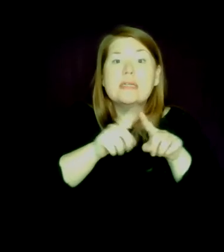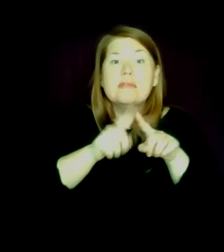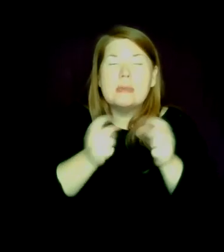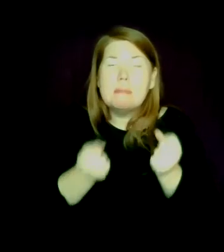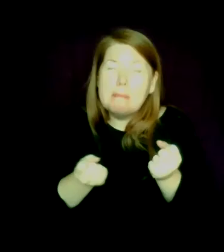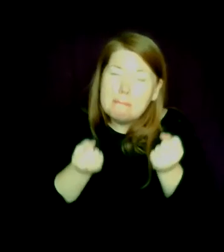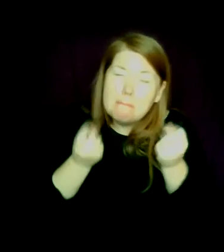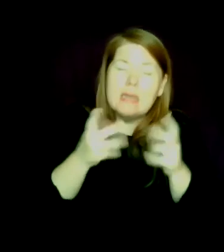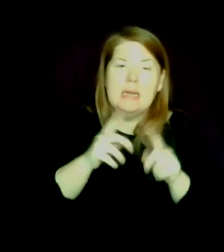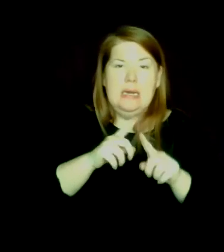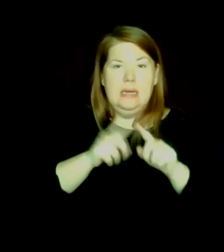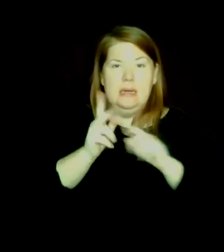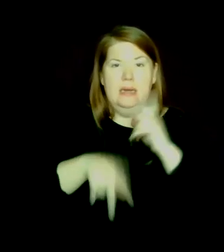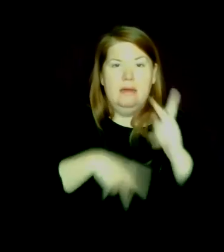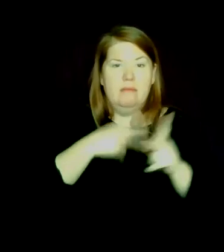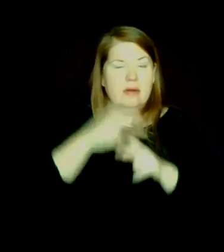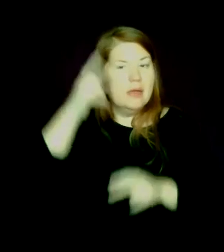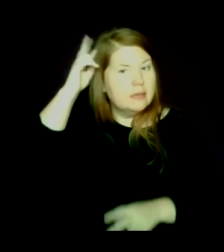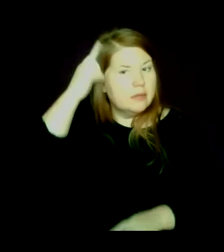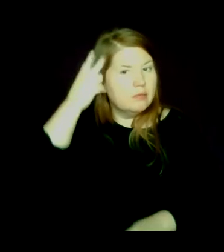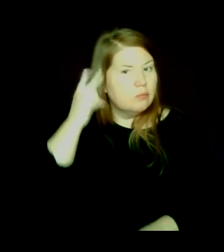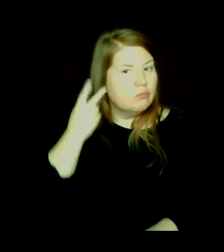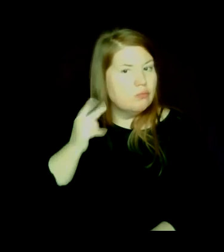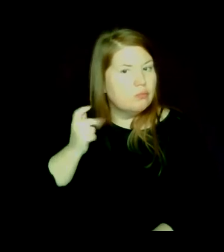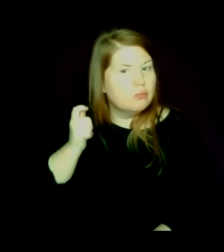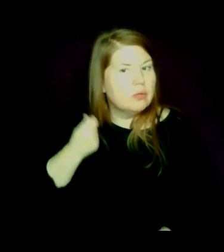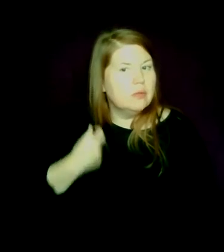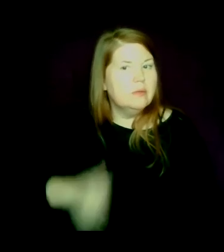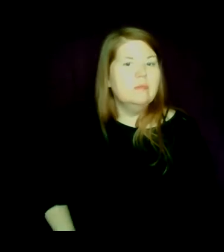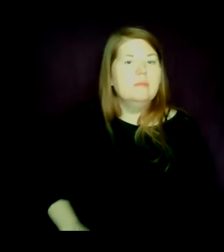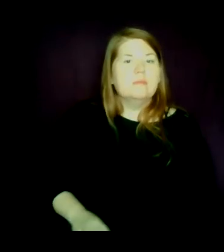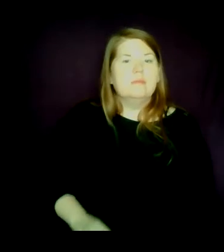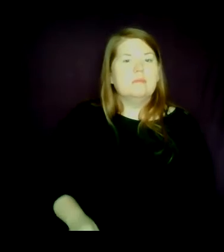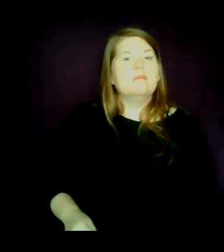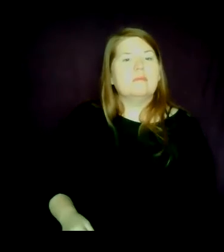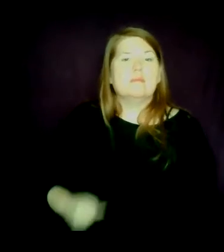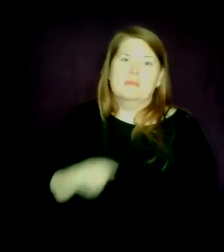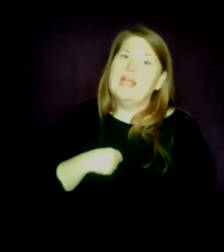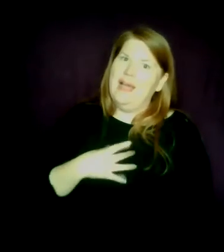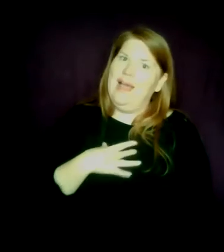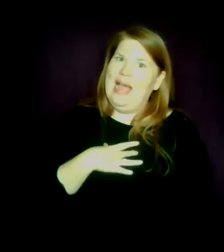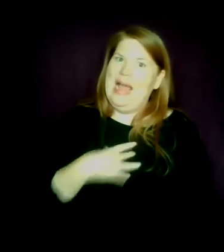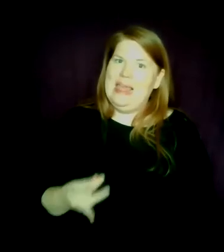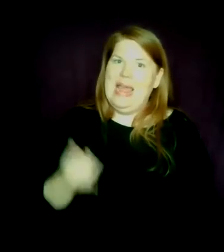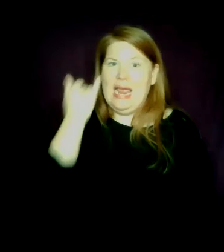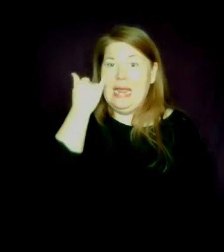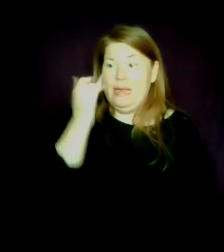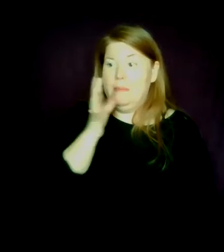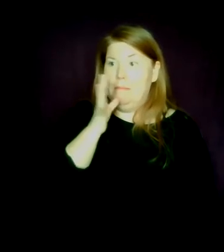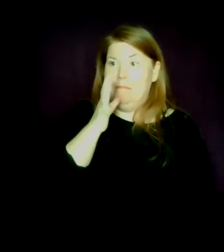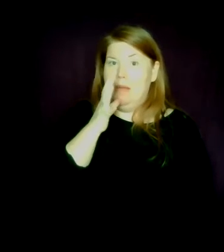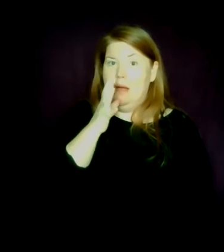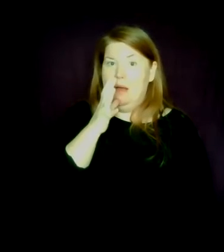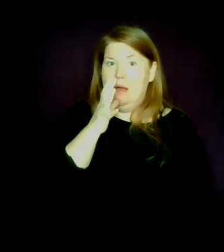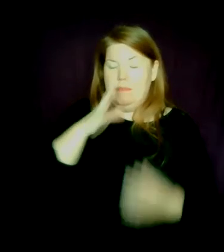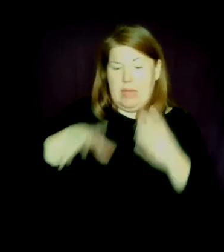and she's trying to do the same thing with her doll, Kenya. I like it when Mama puts beads in my braids, but we don't